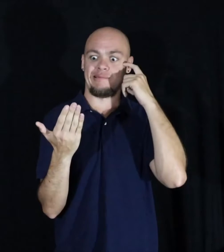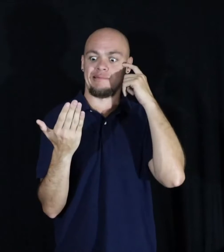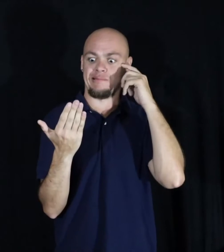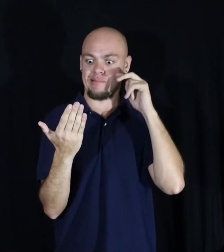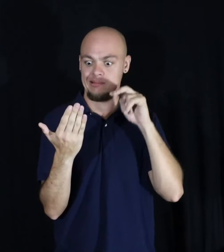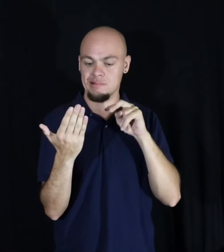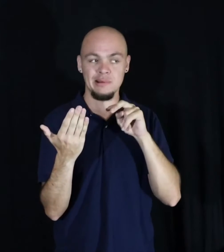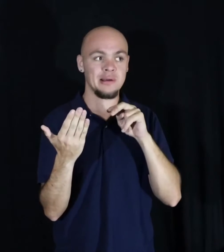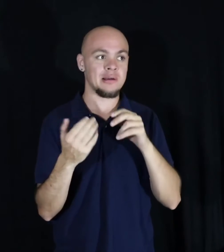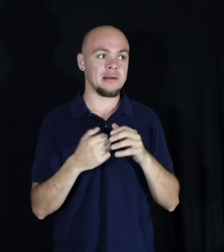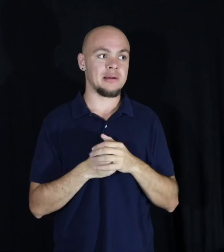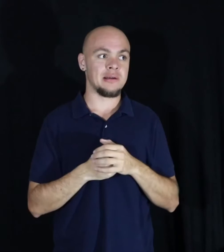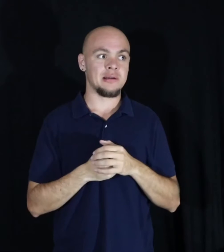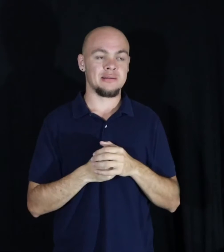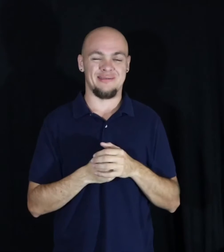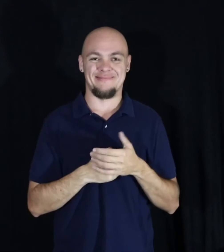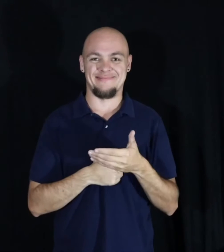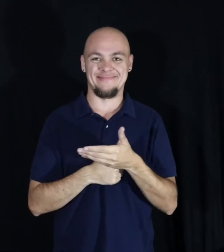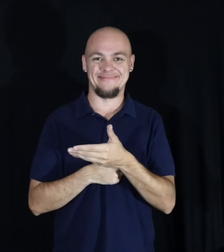this.